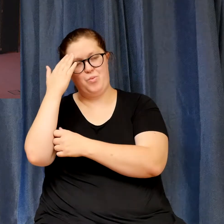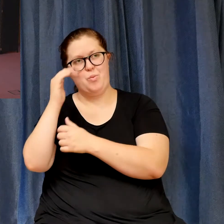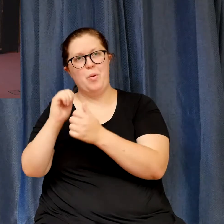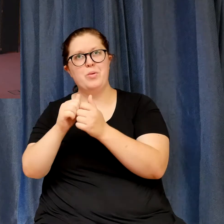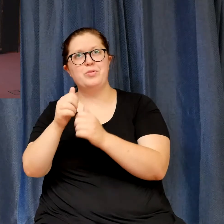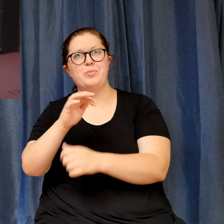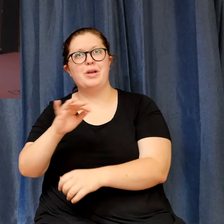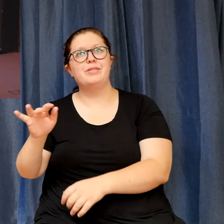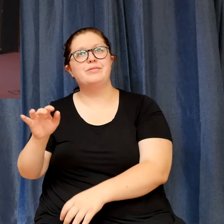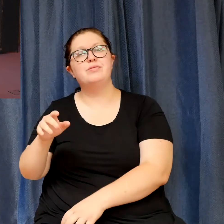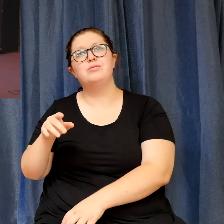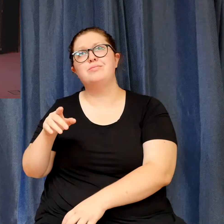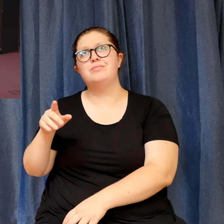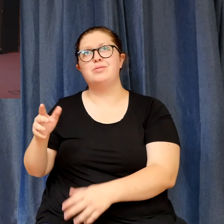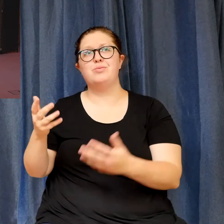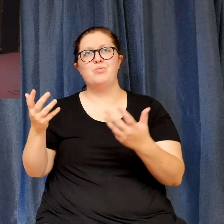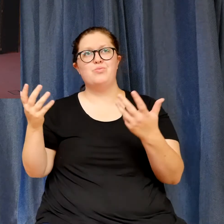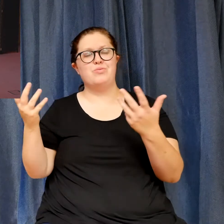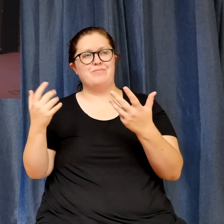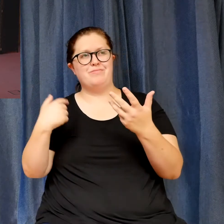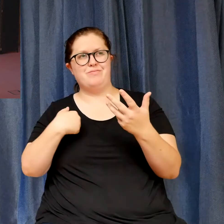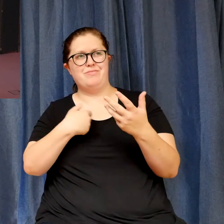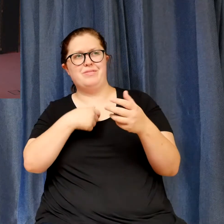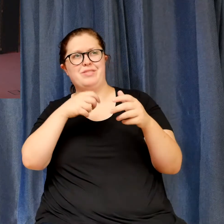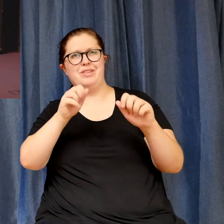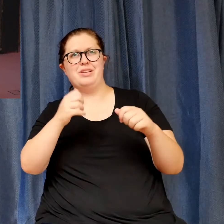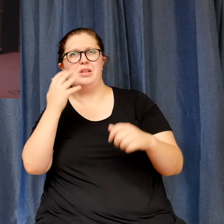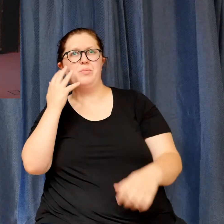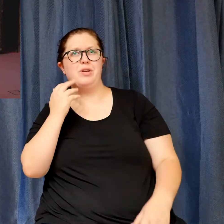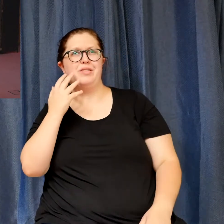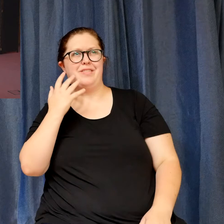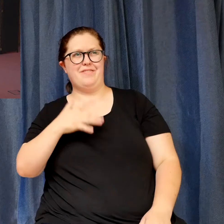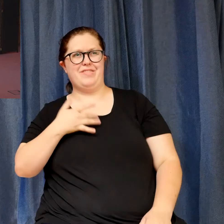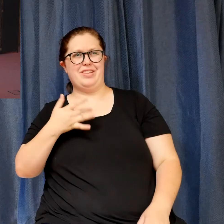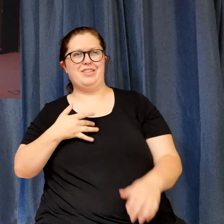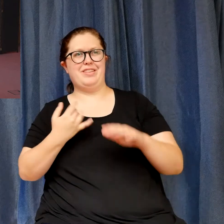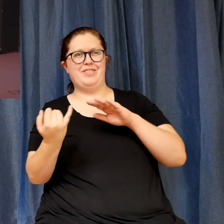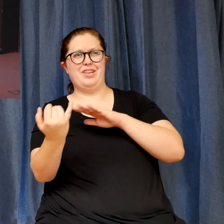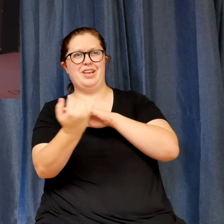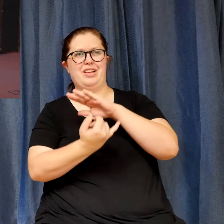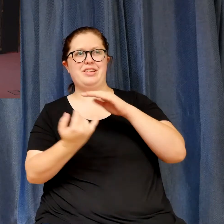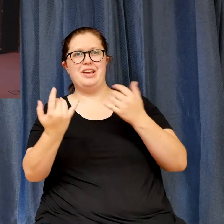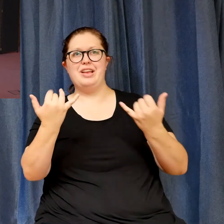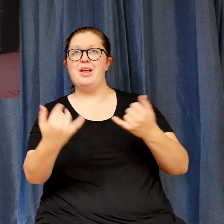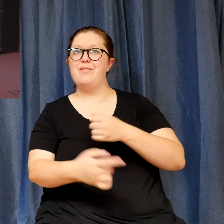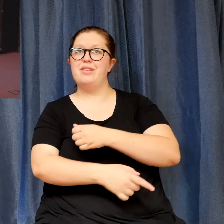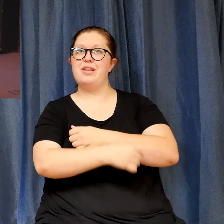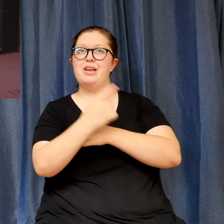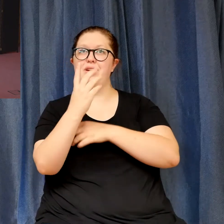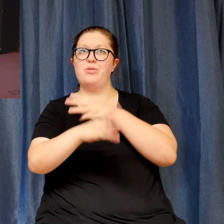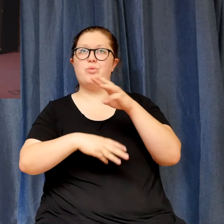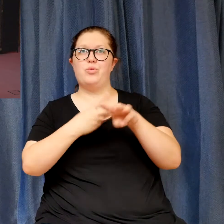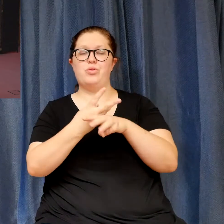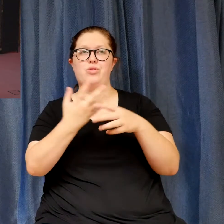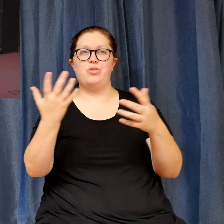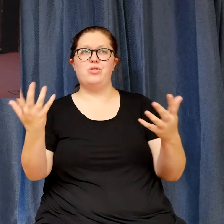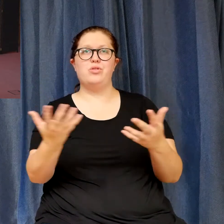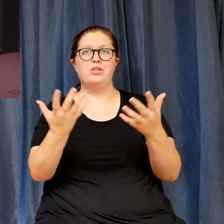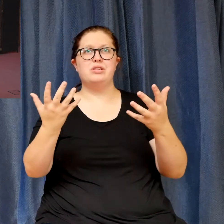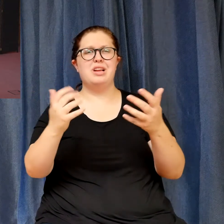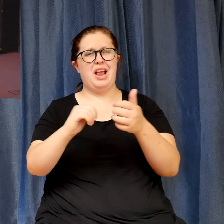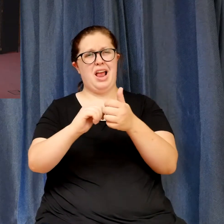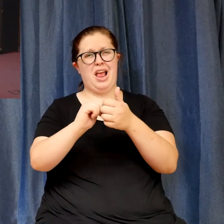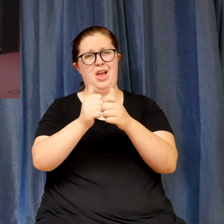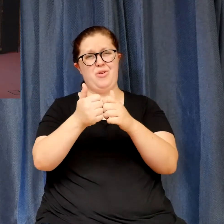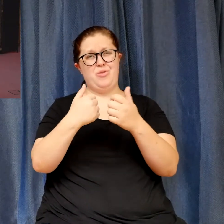can experience is the sense of isolation that the modern world fosters, which can only be broken